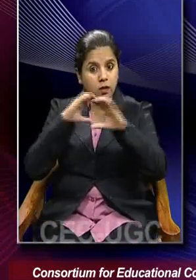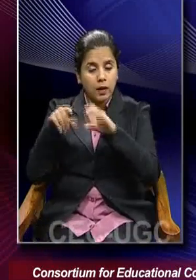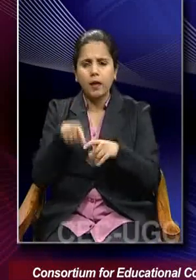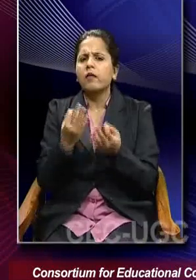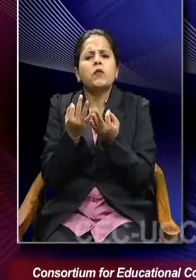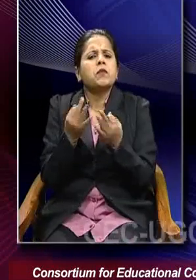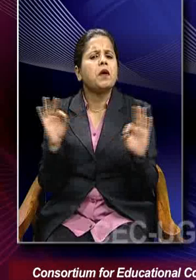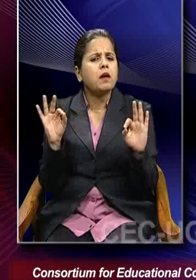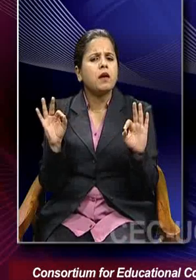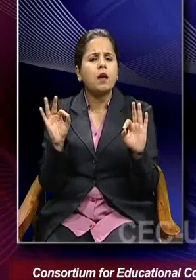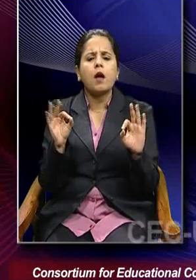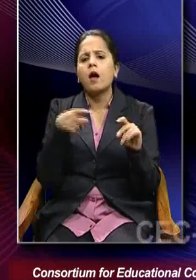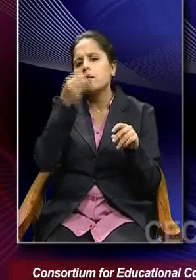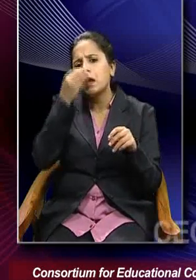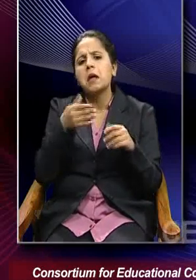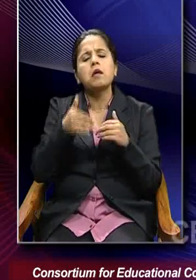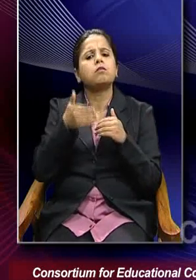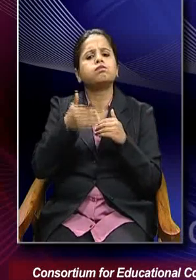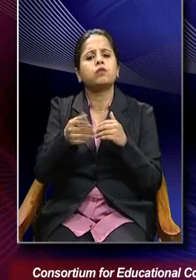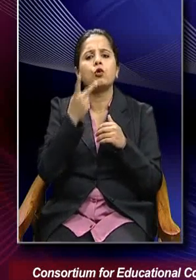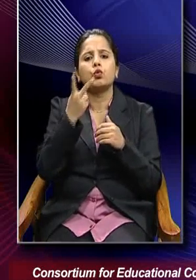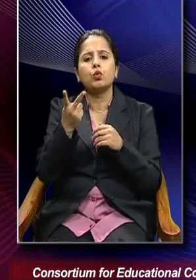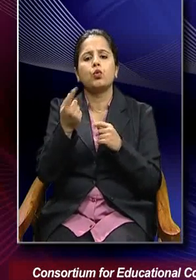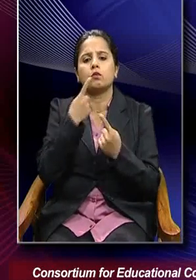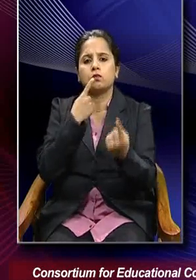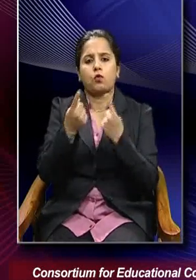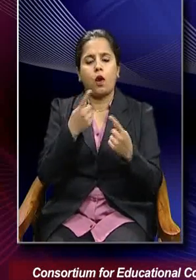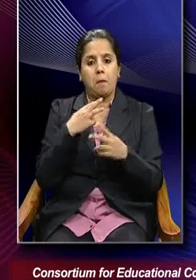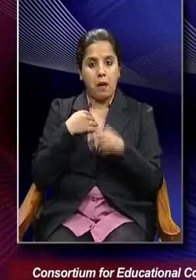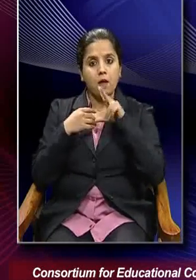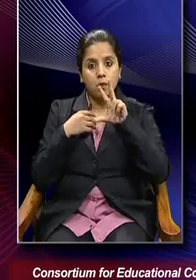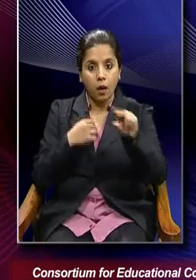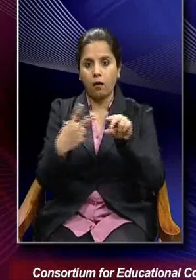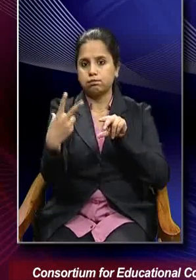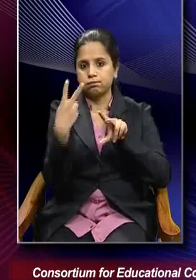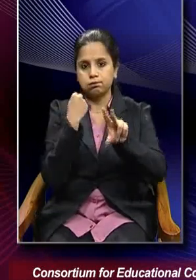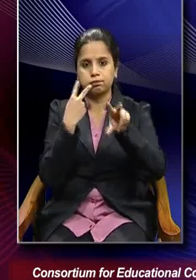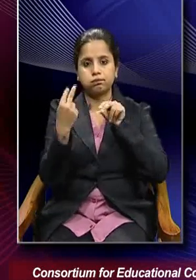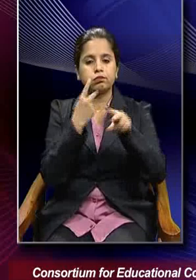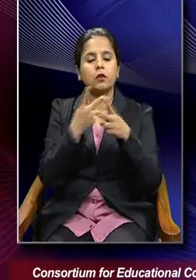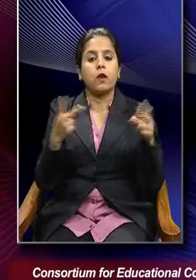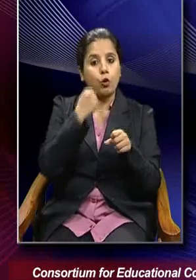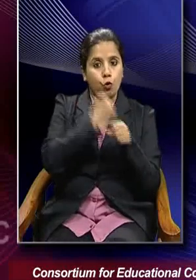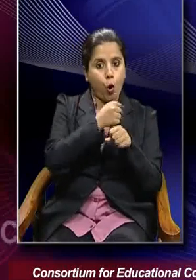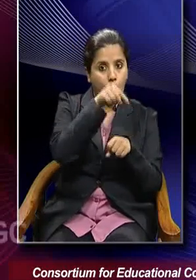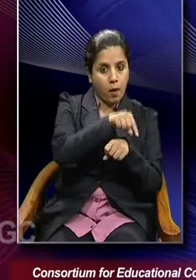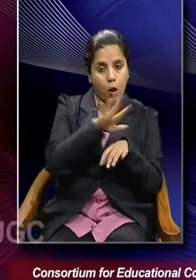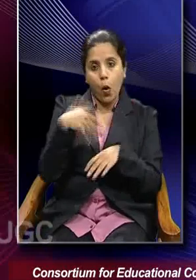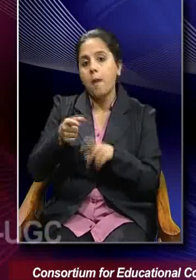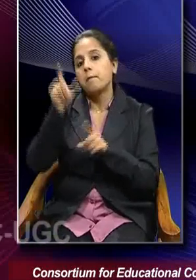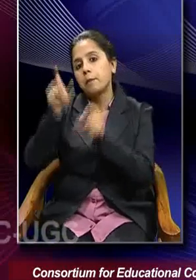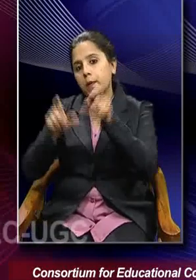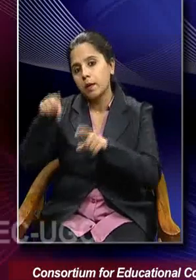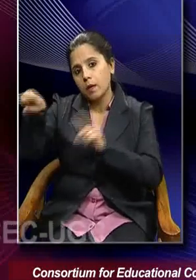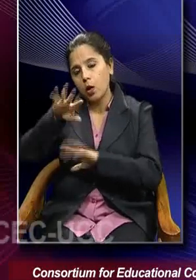free flow of two-way communication between governments and their people and